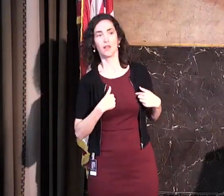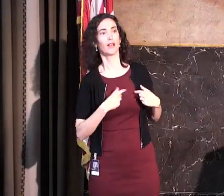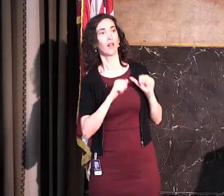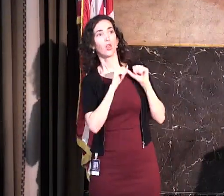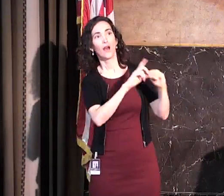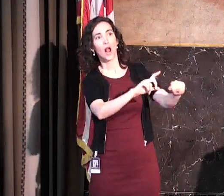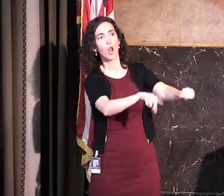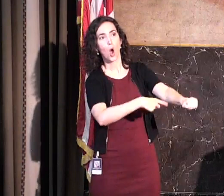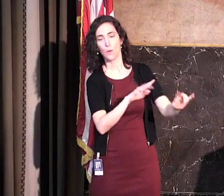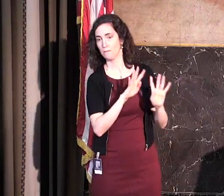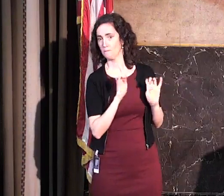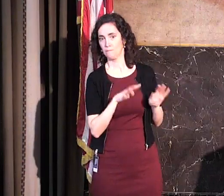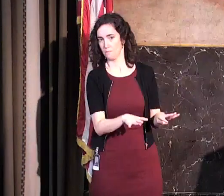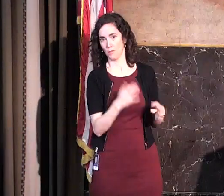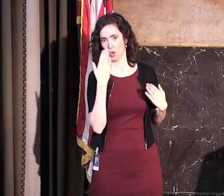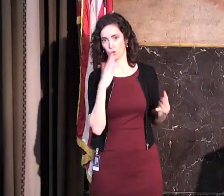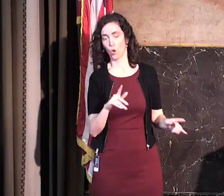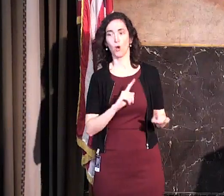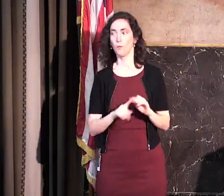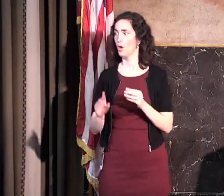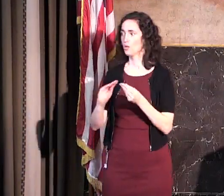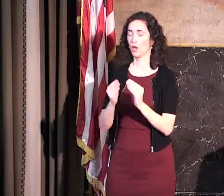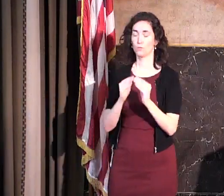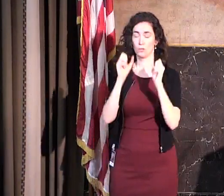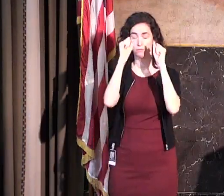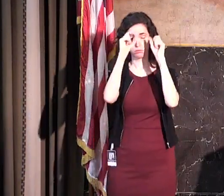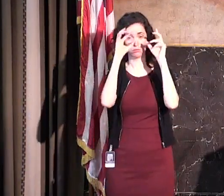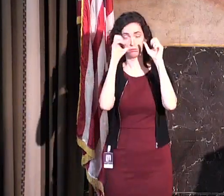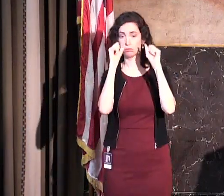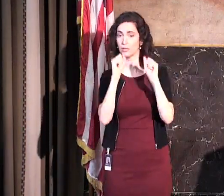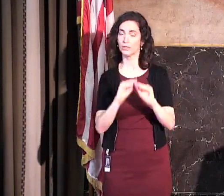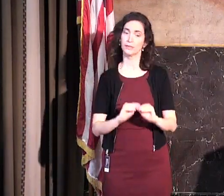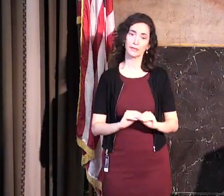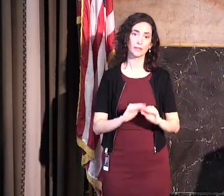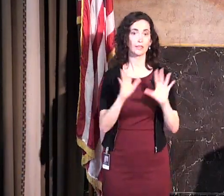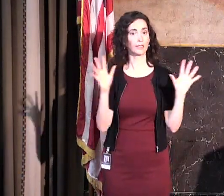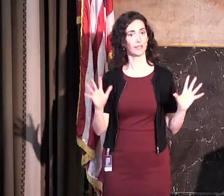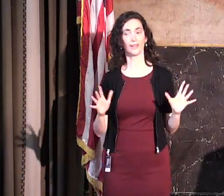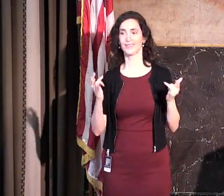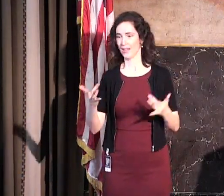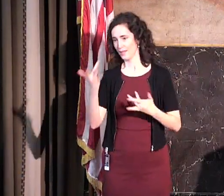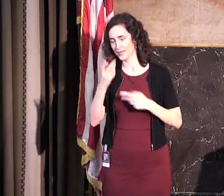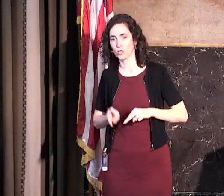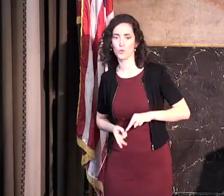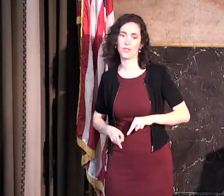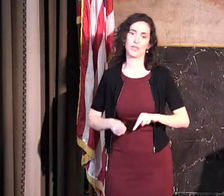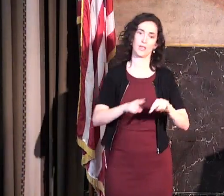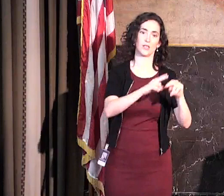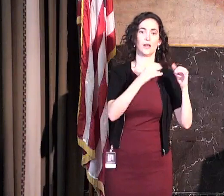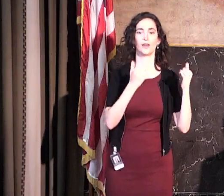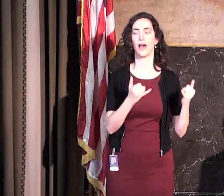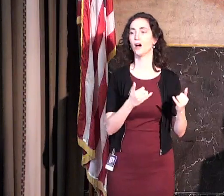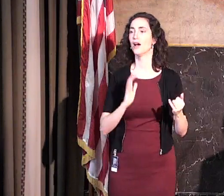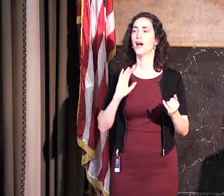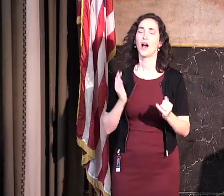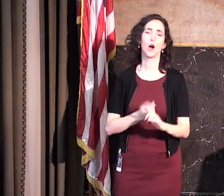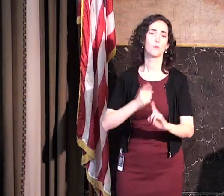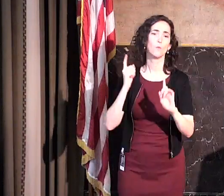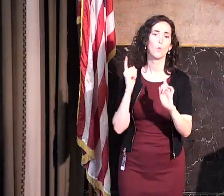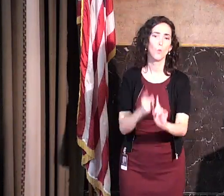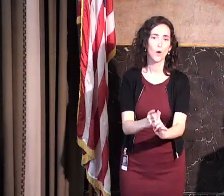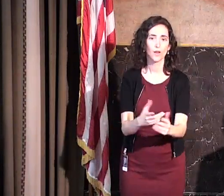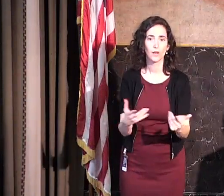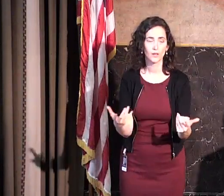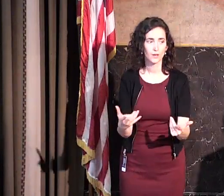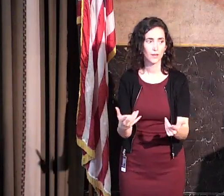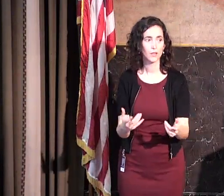the data is overwhelmingly conclusive that we are in a surge right now. And the underlying message to folks,